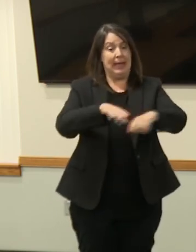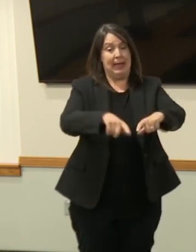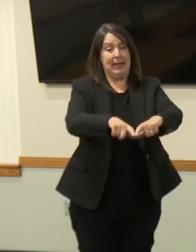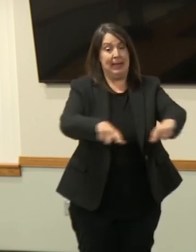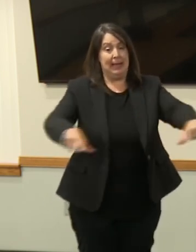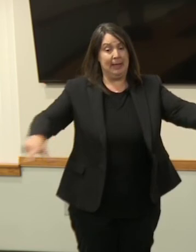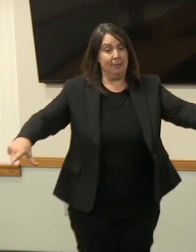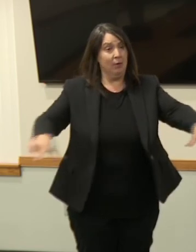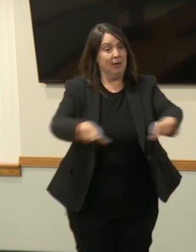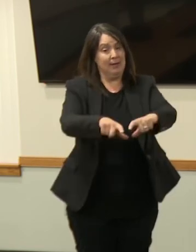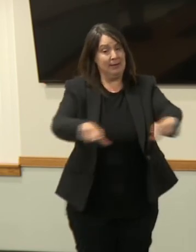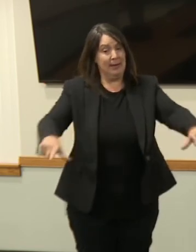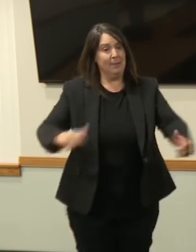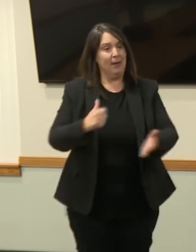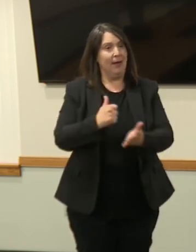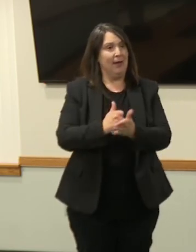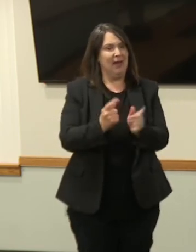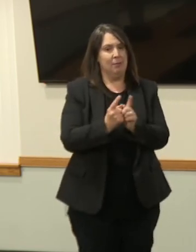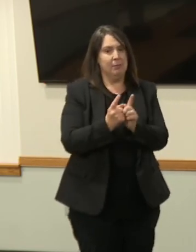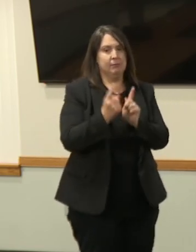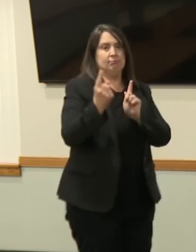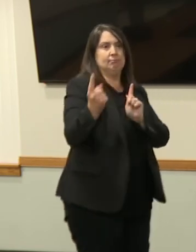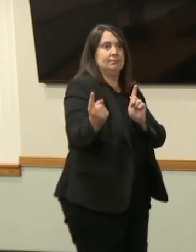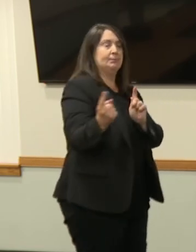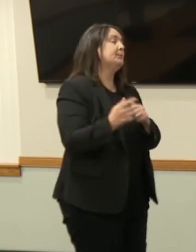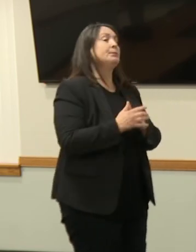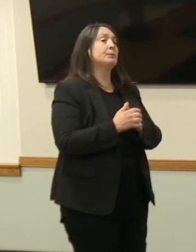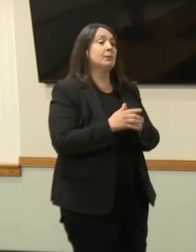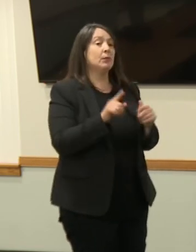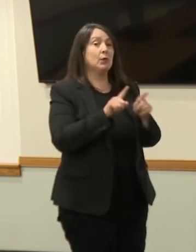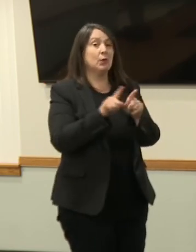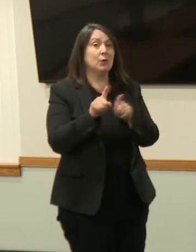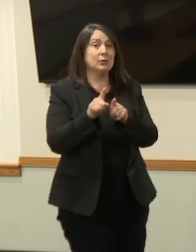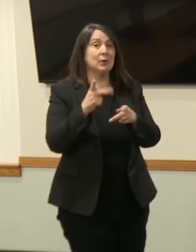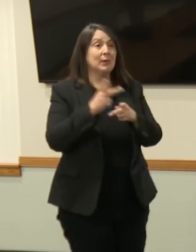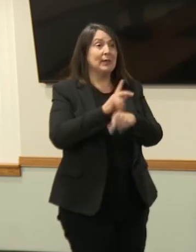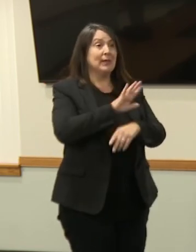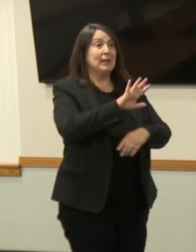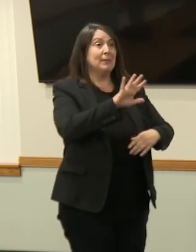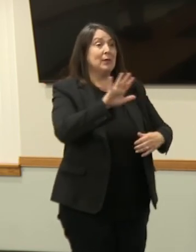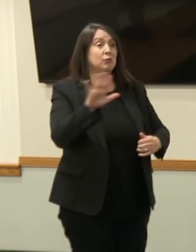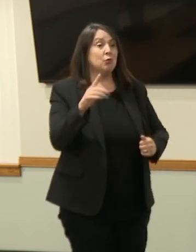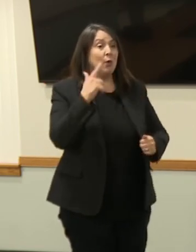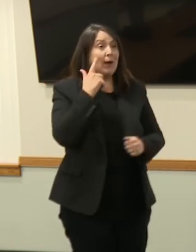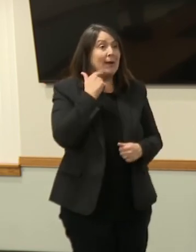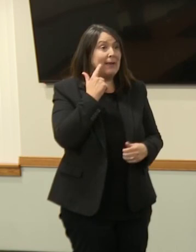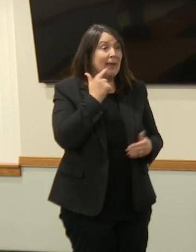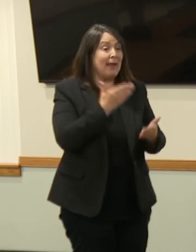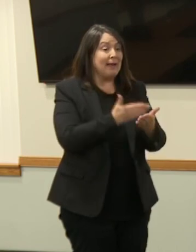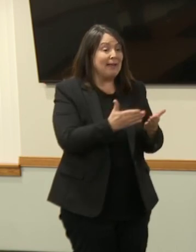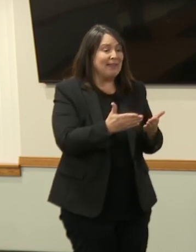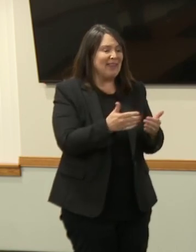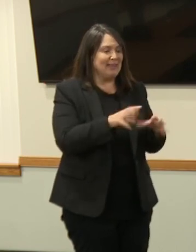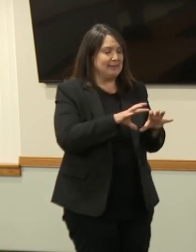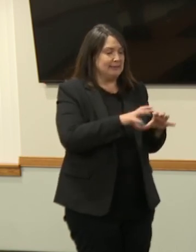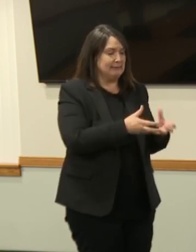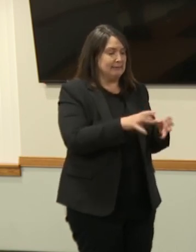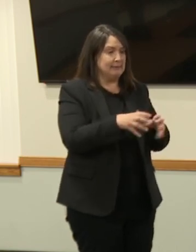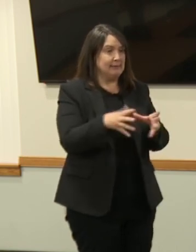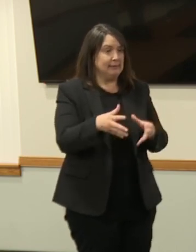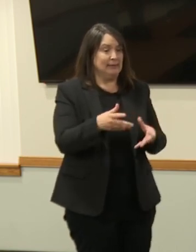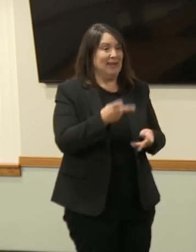and spacing. Pre-packaging items, making sure you practice hygiene, washing your hands thoroughly when you're distributing